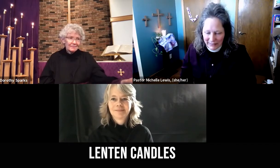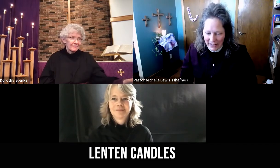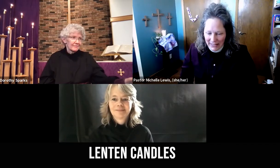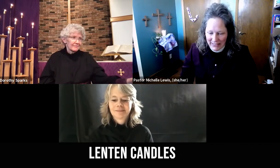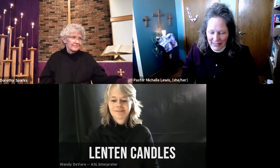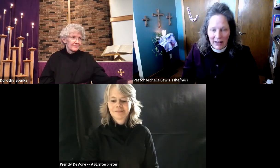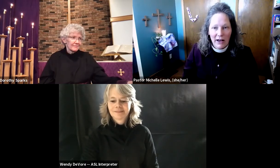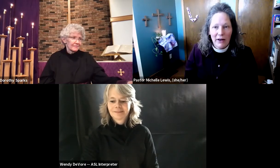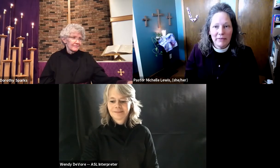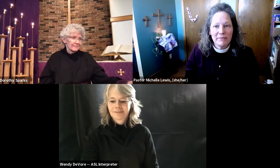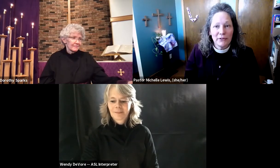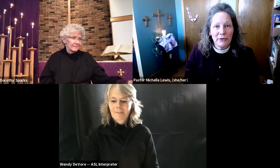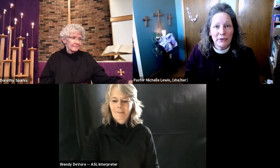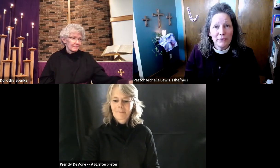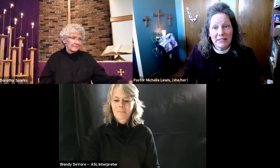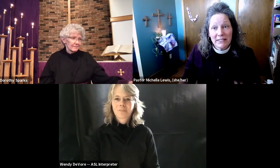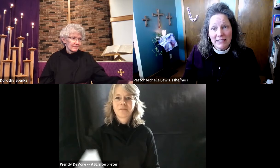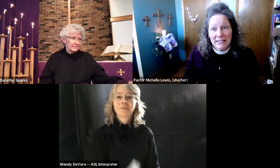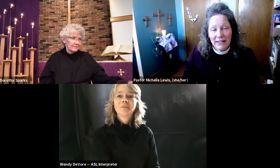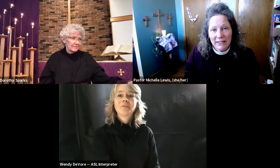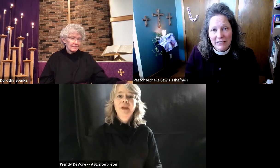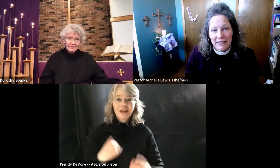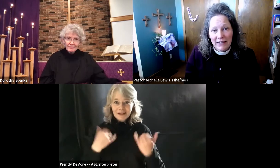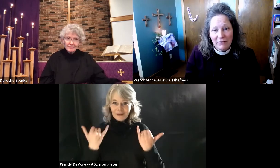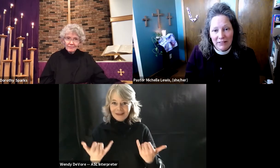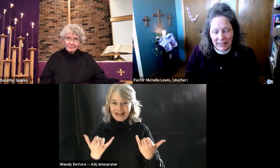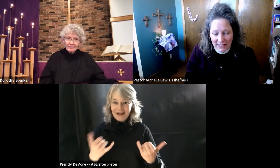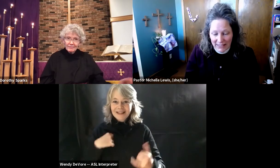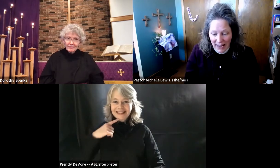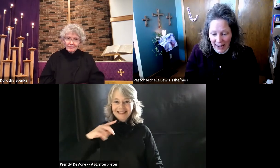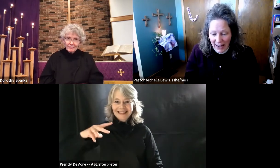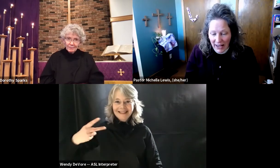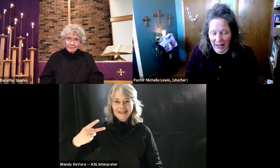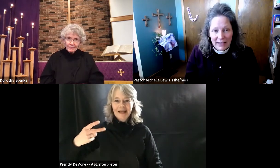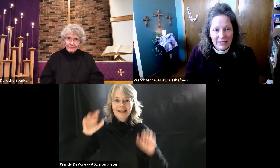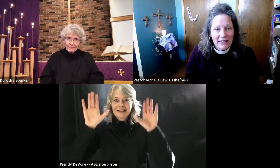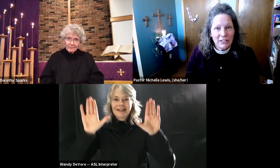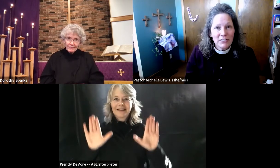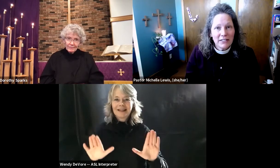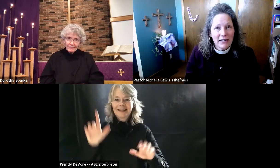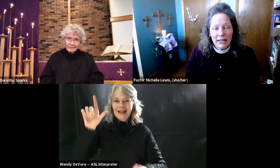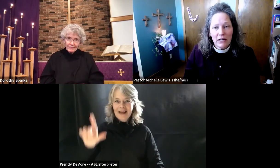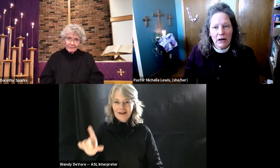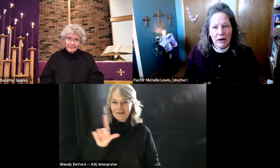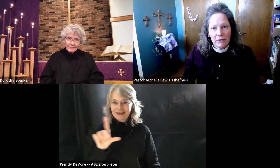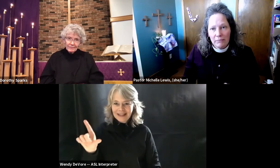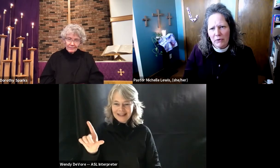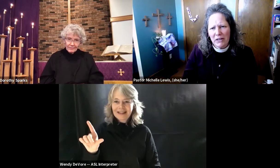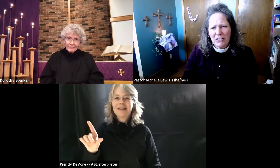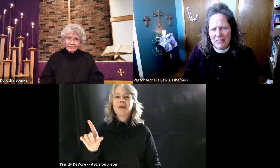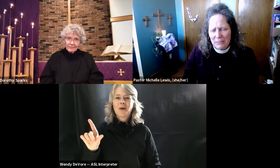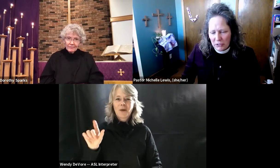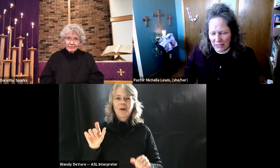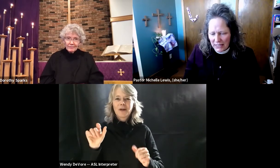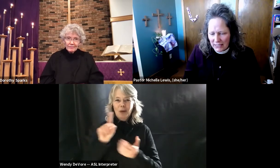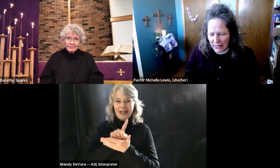All right, so this is the second Sunday of Lent, And each Sunday or each